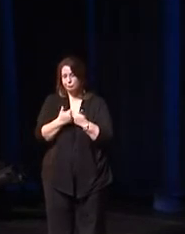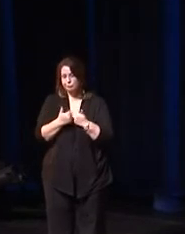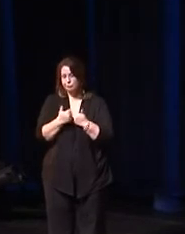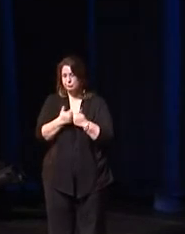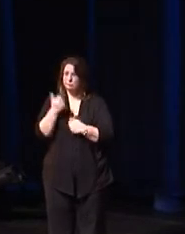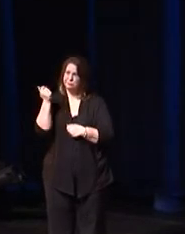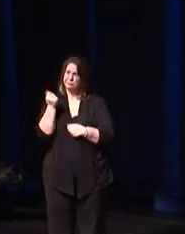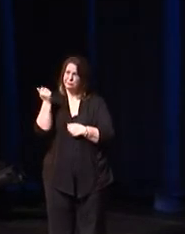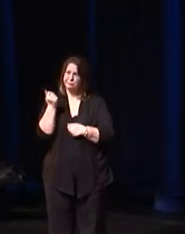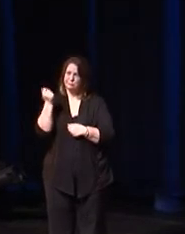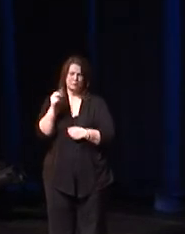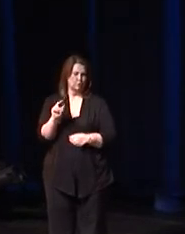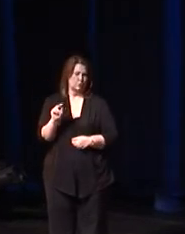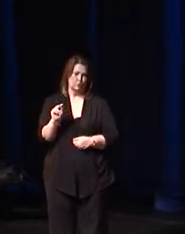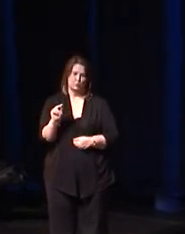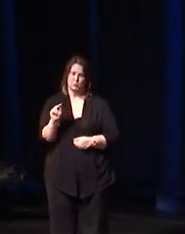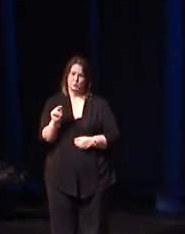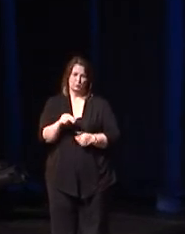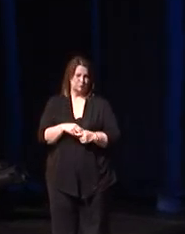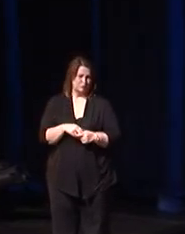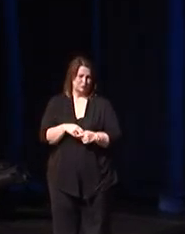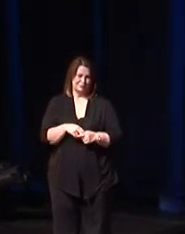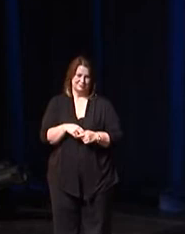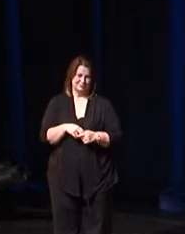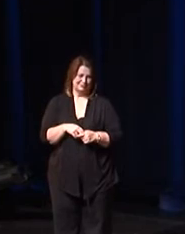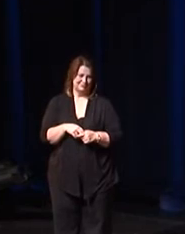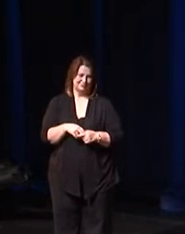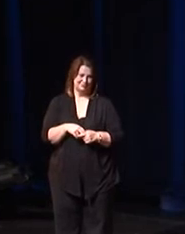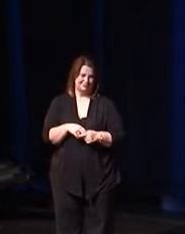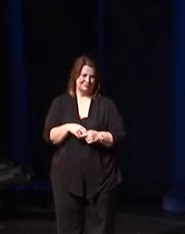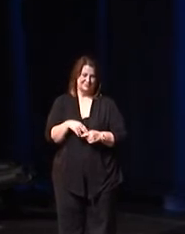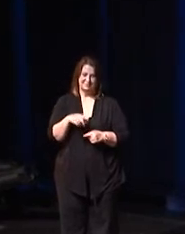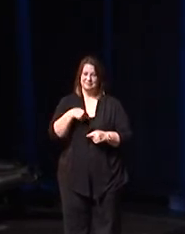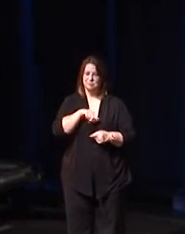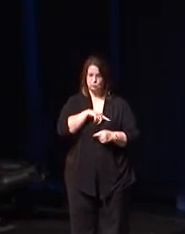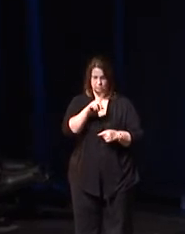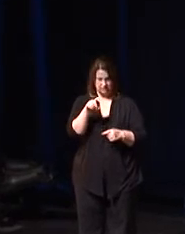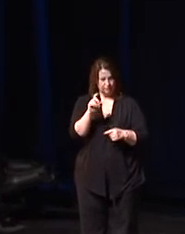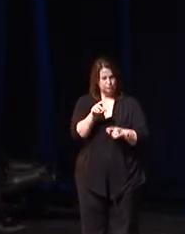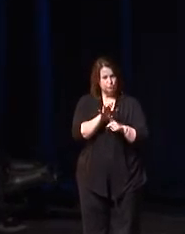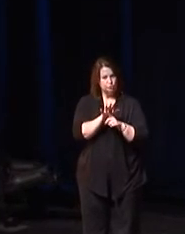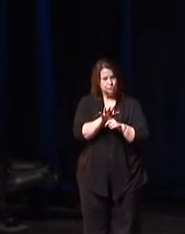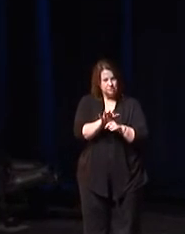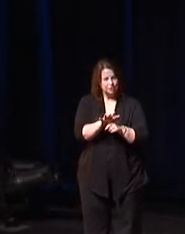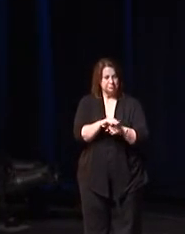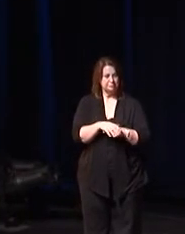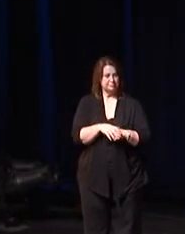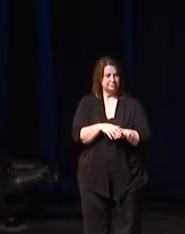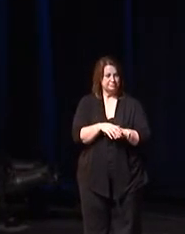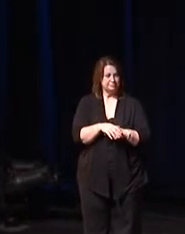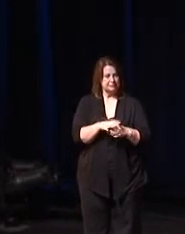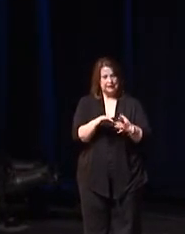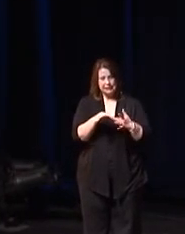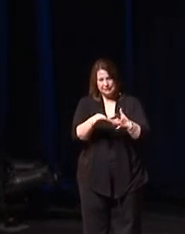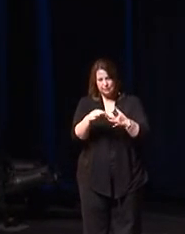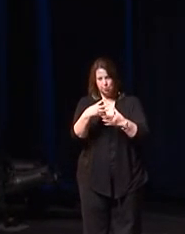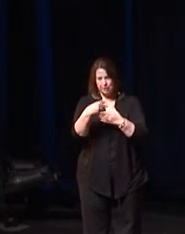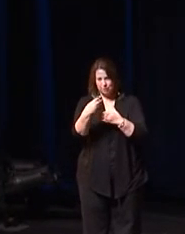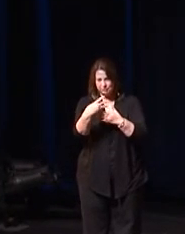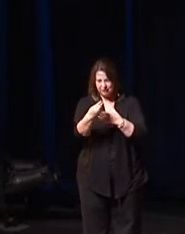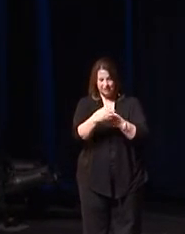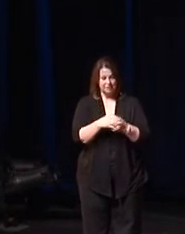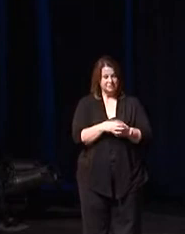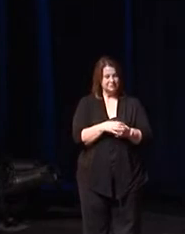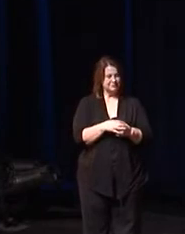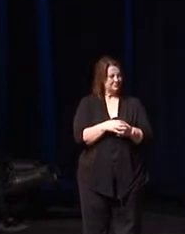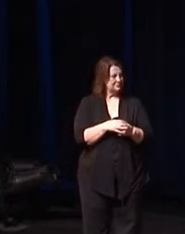welfare. No. And we've got to, I'll just end up and say, and one little geek gets